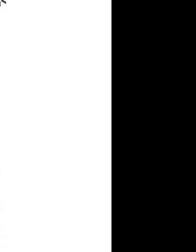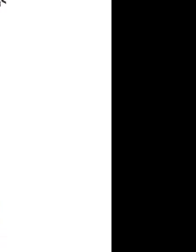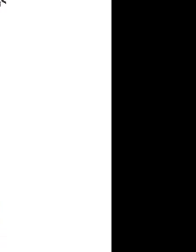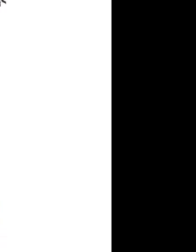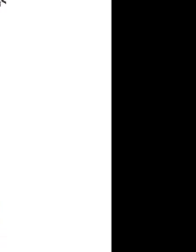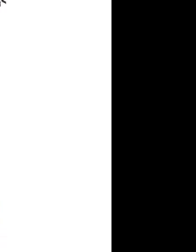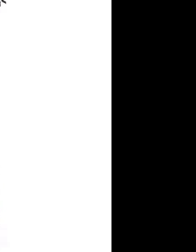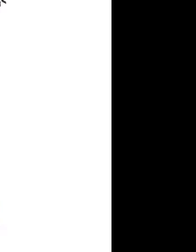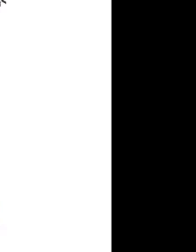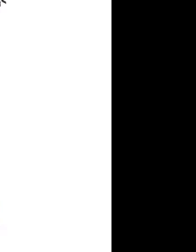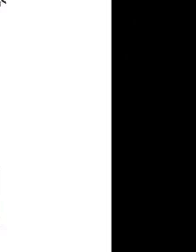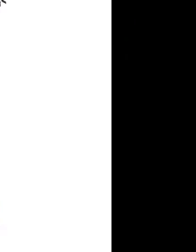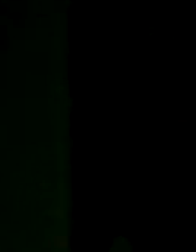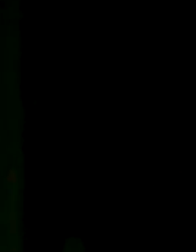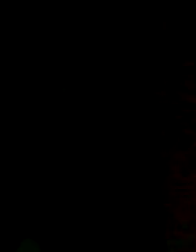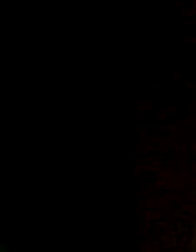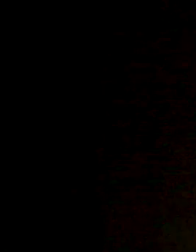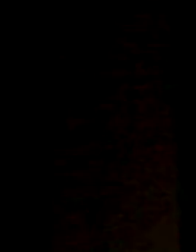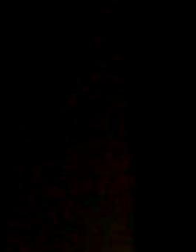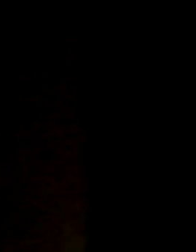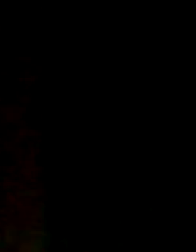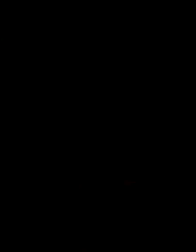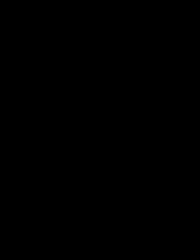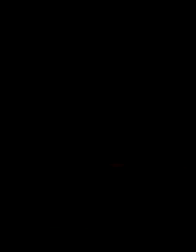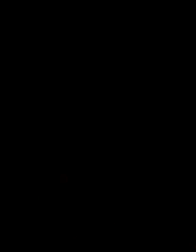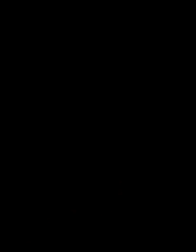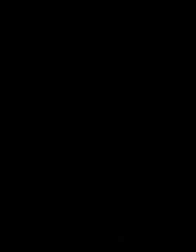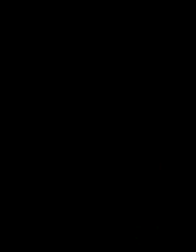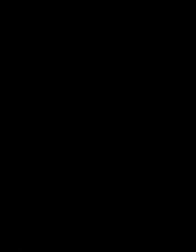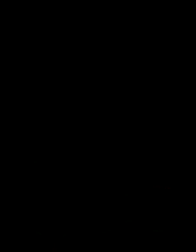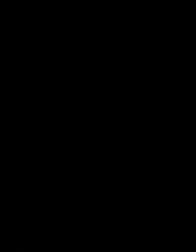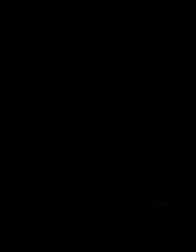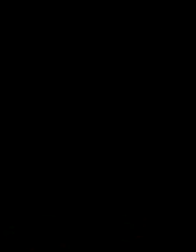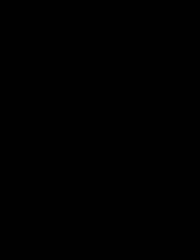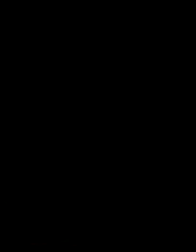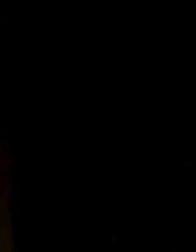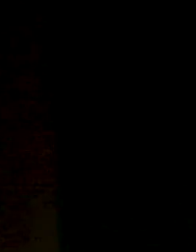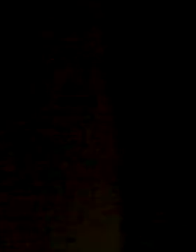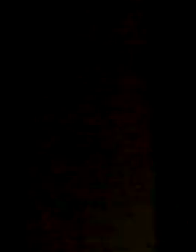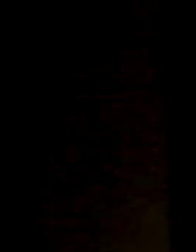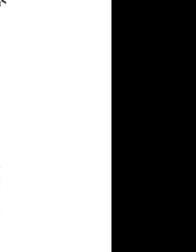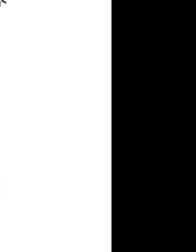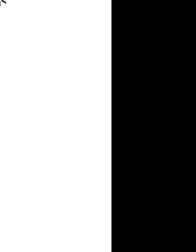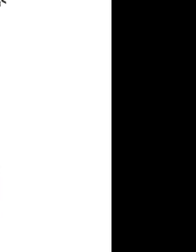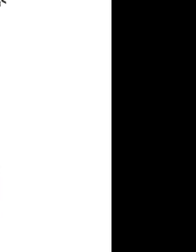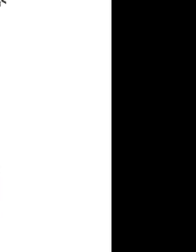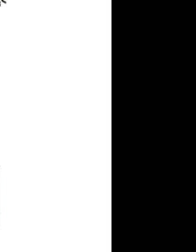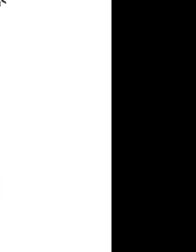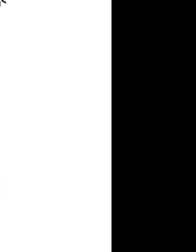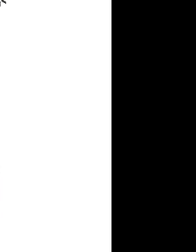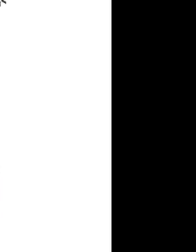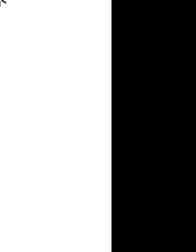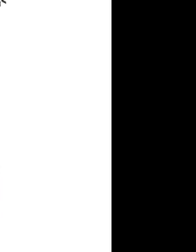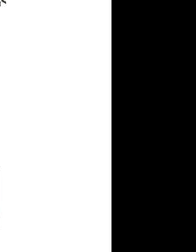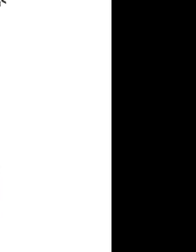way stories fit together. But in terms of the question, is narrative just wrapping paper? The real problem with this is no,